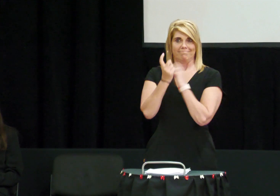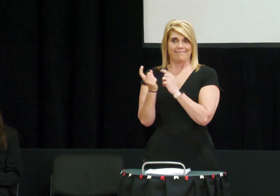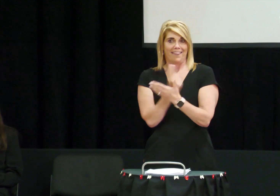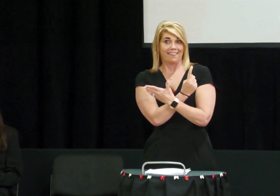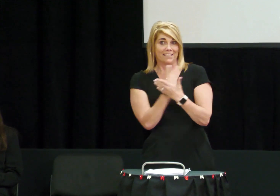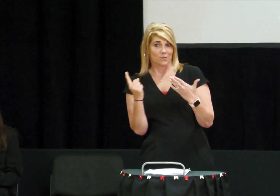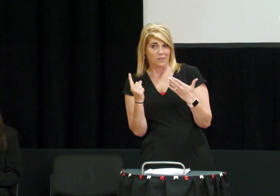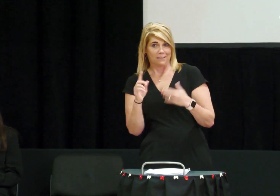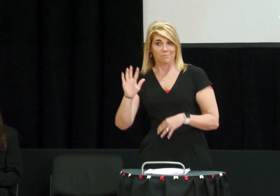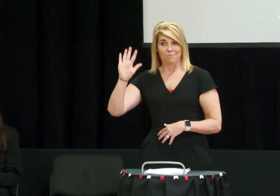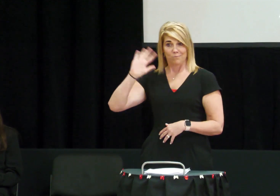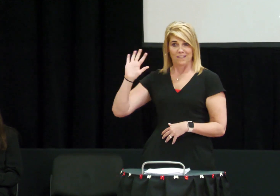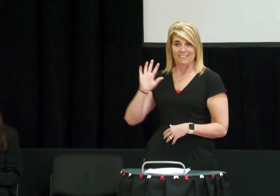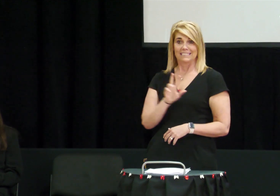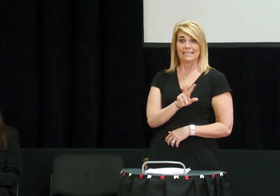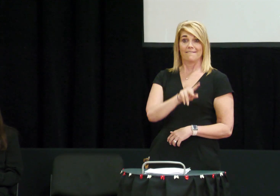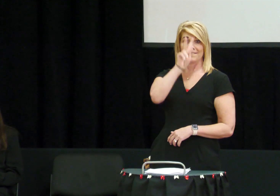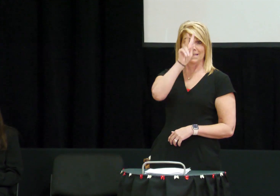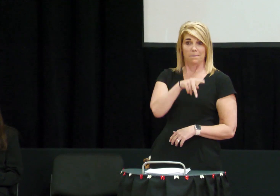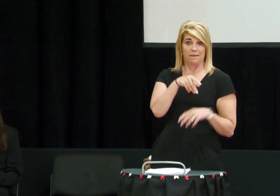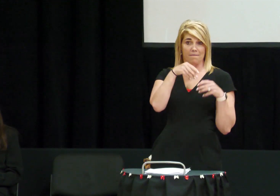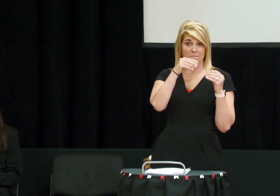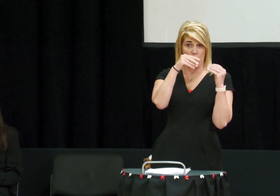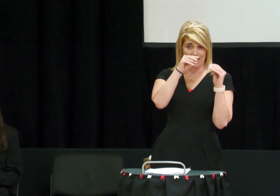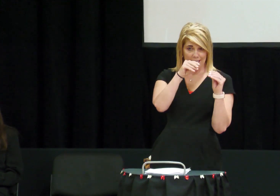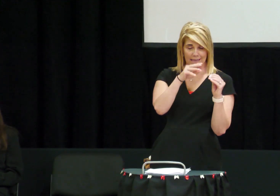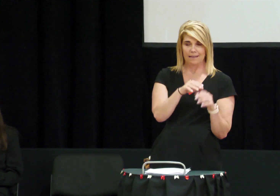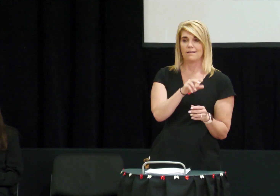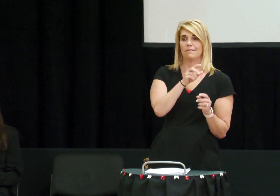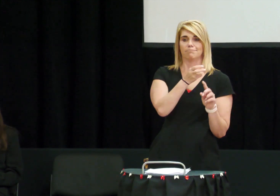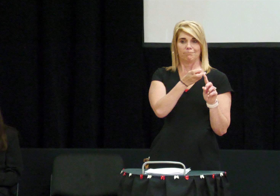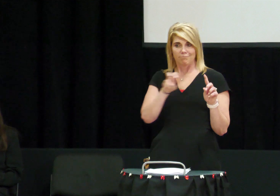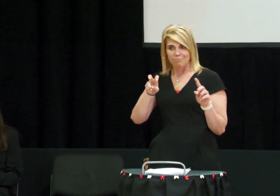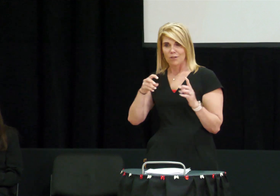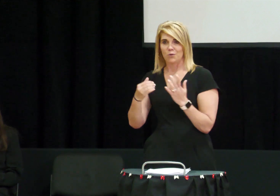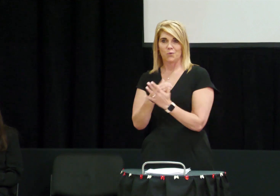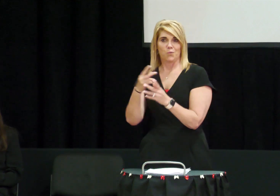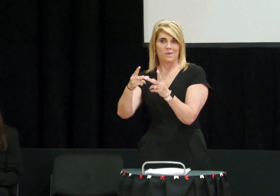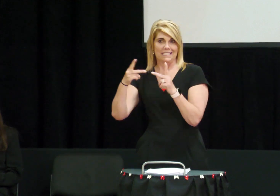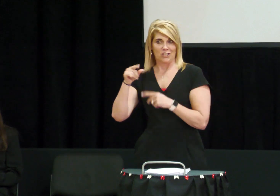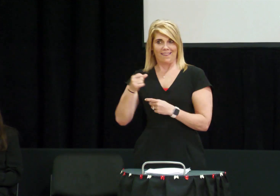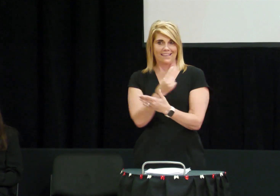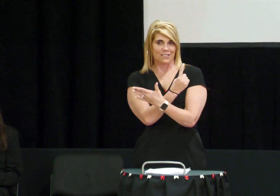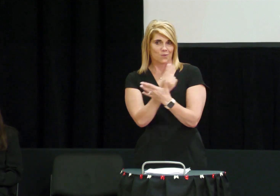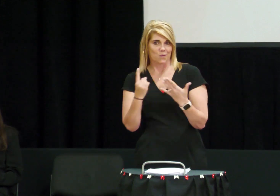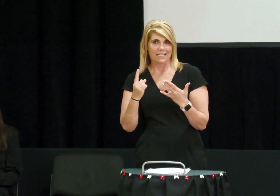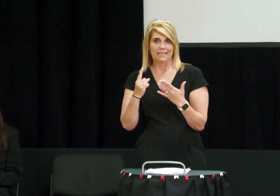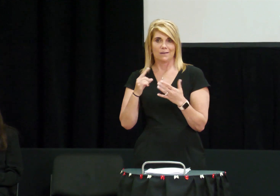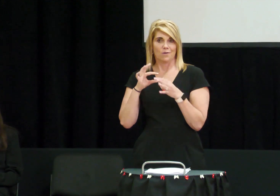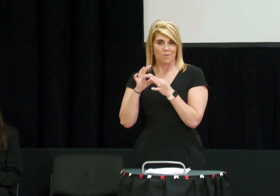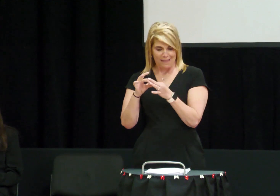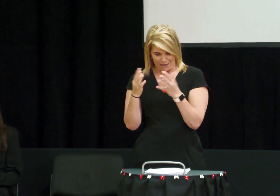and he just changed jobs this week. Before he was the vice president of marketing, and now he's transitioned this